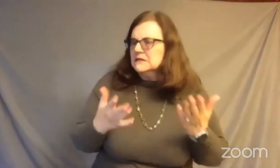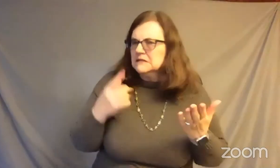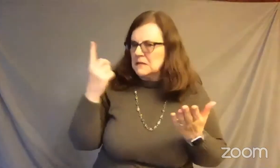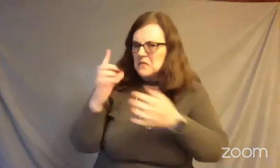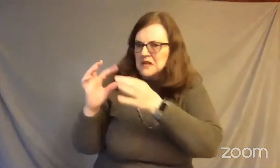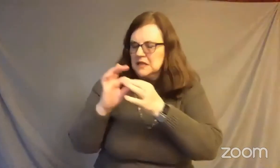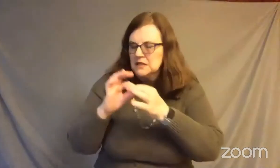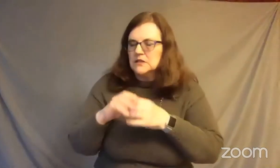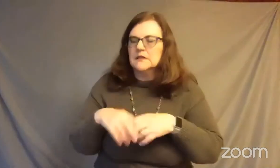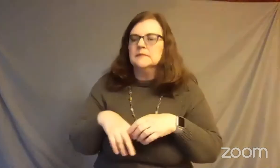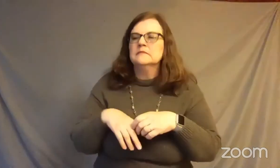cognitive processing.